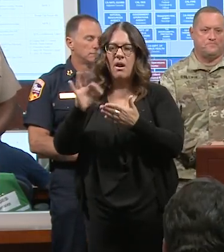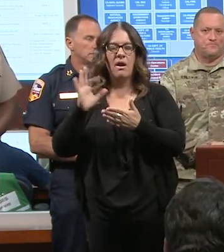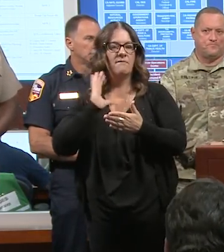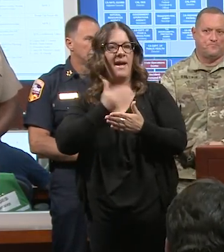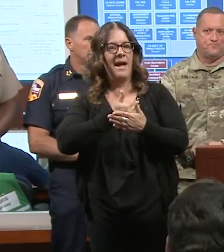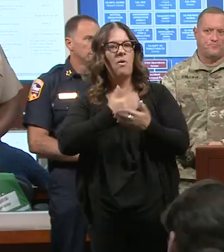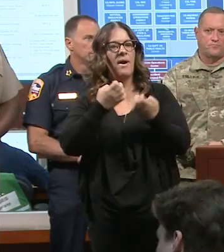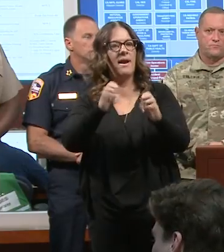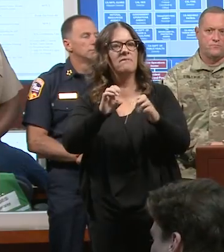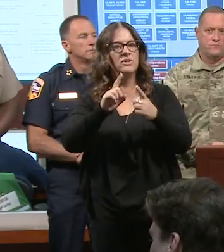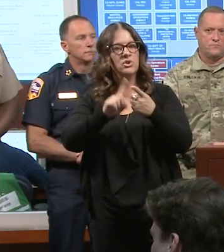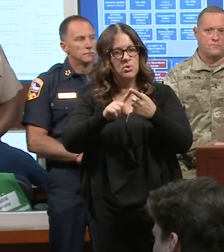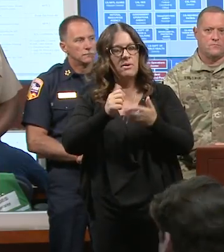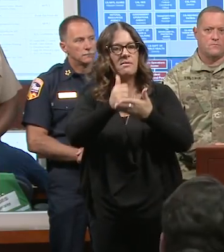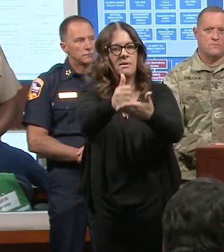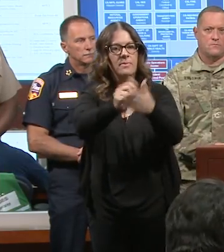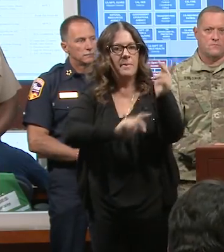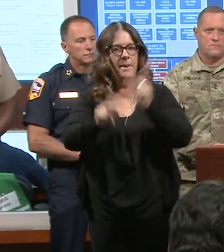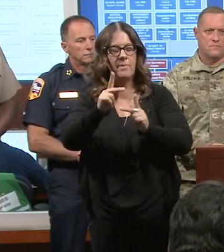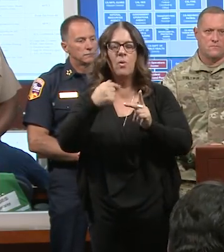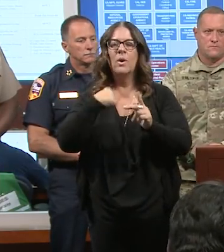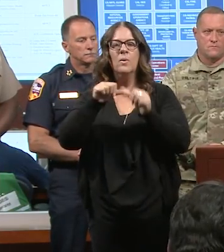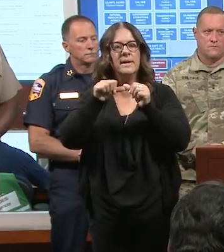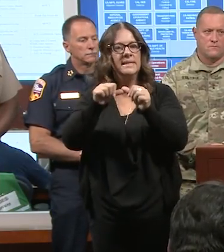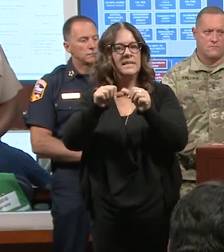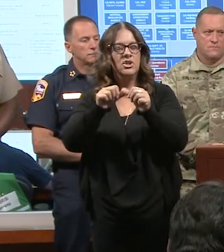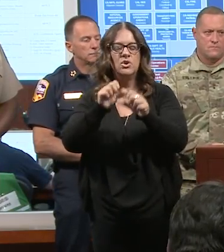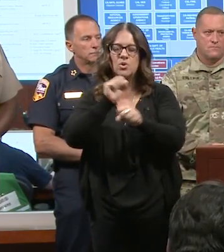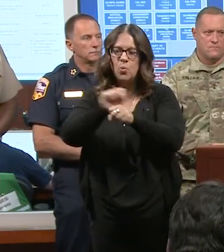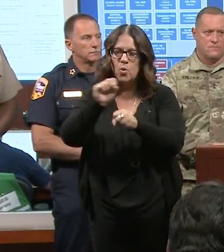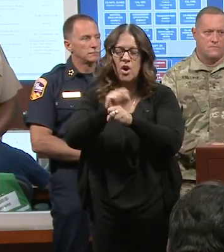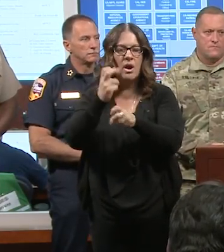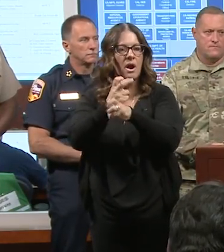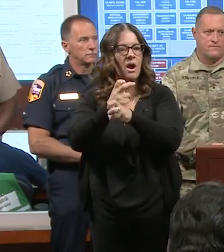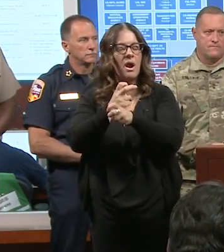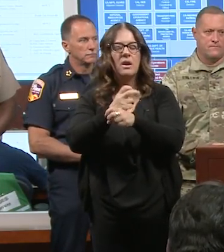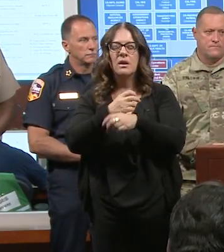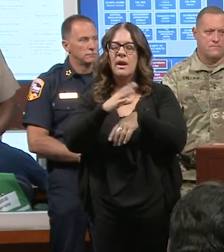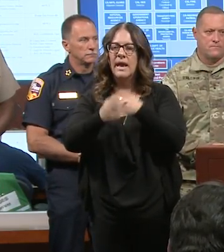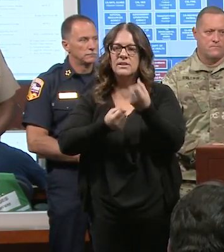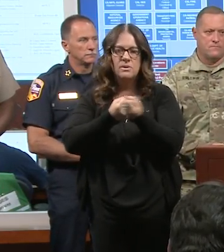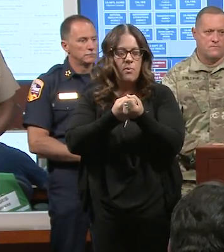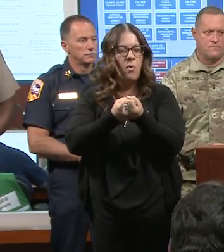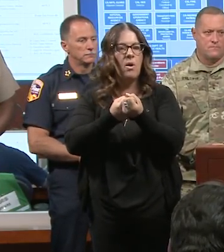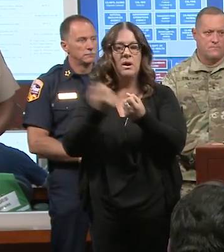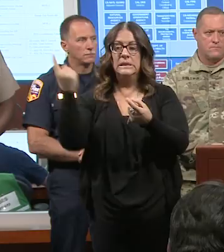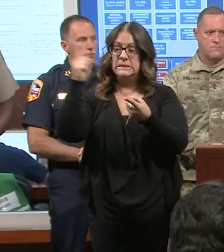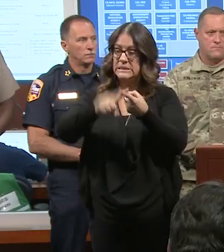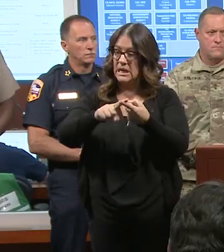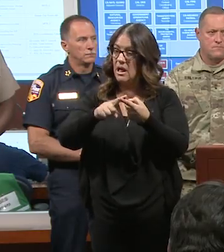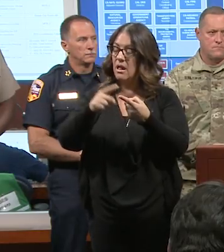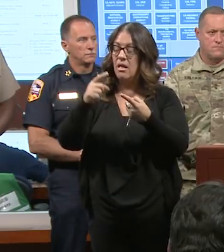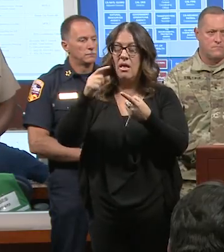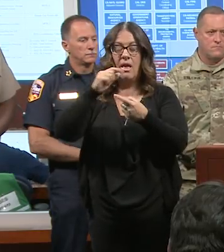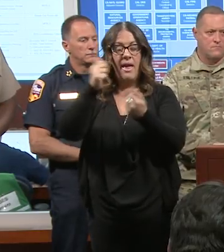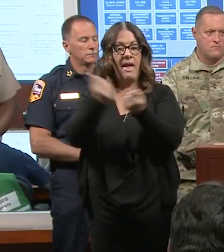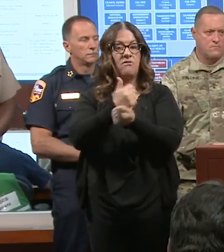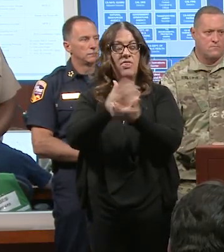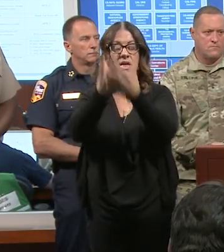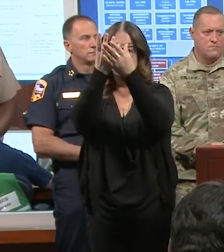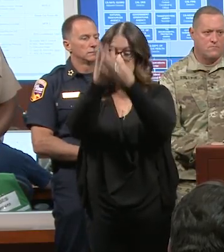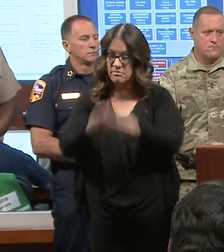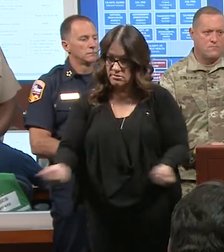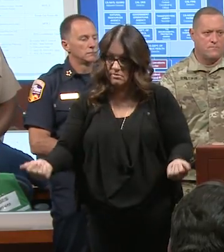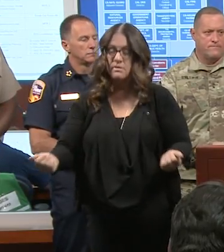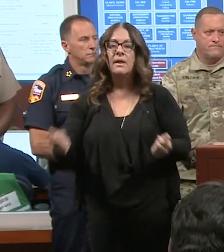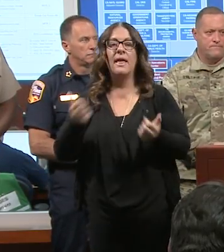effort. We will continue this pace. We will continue to support this until this situation is mitigated and we are getting